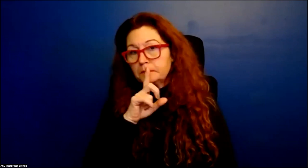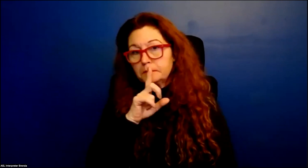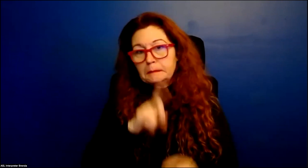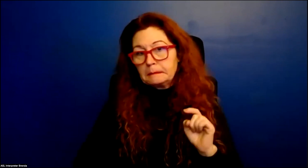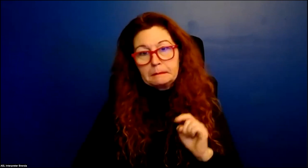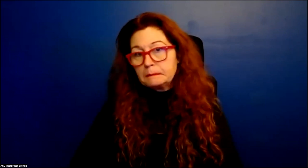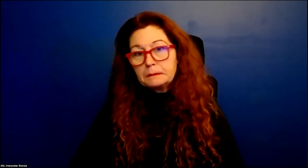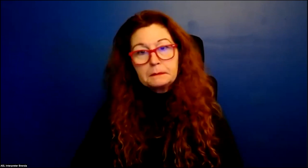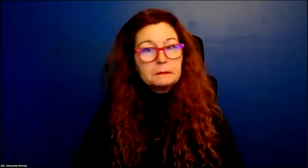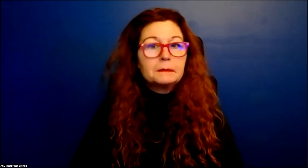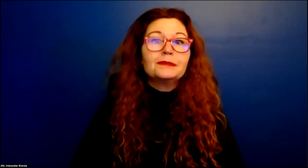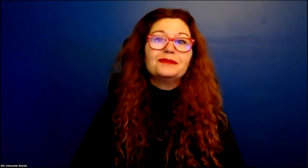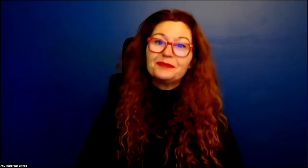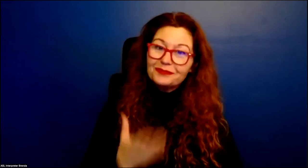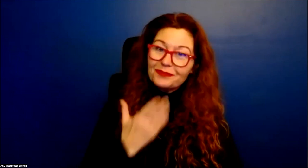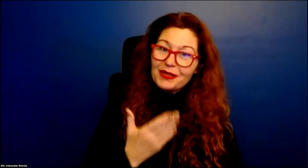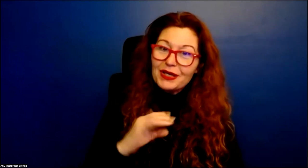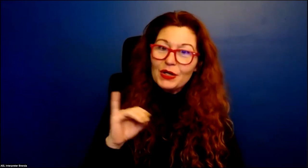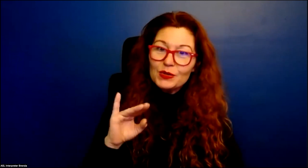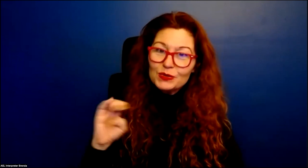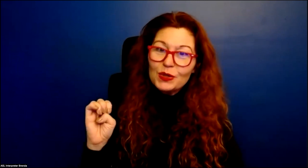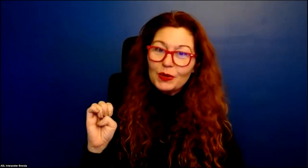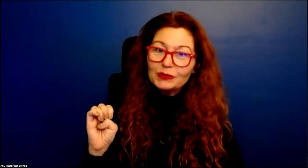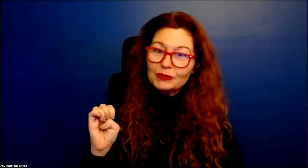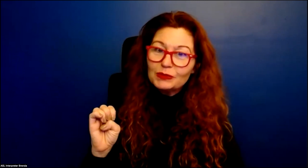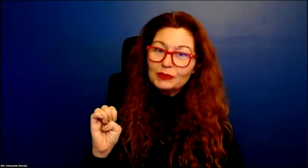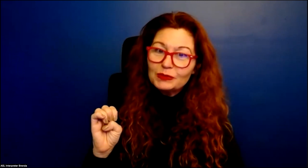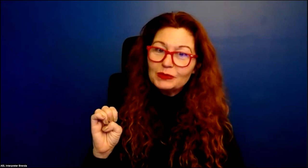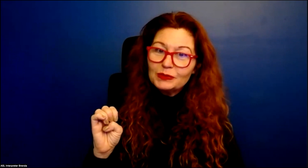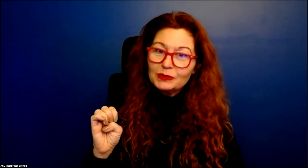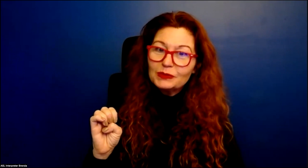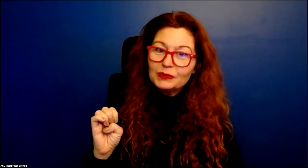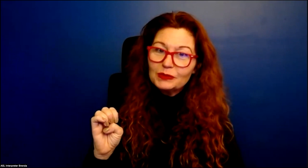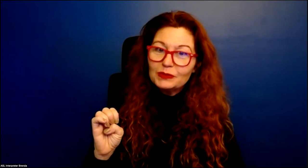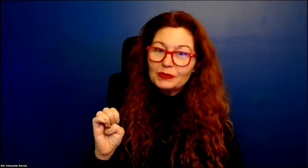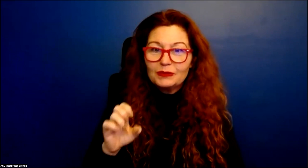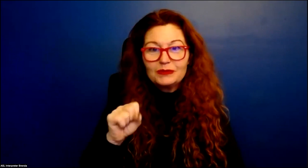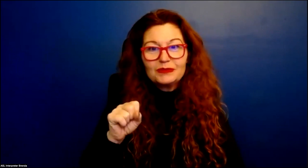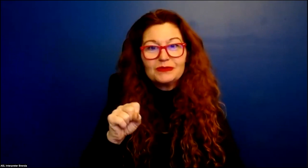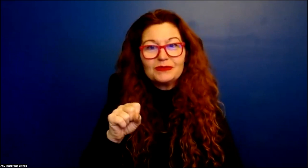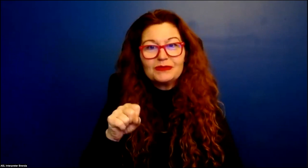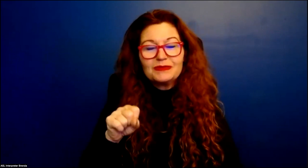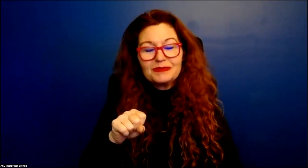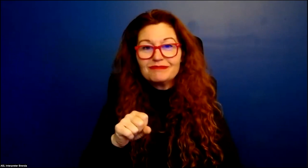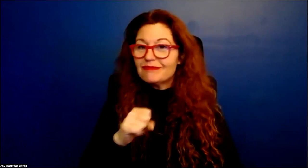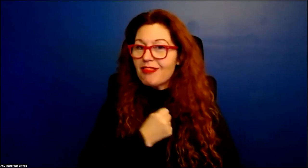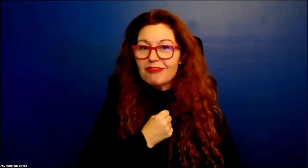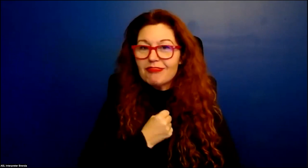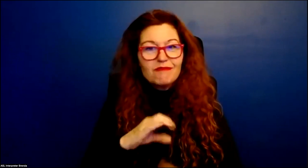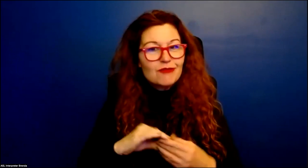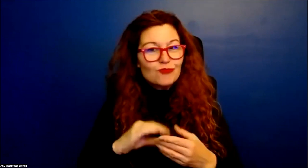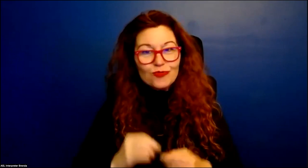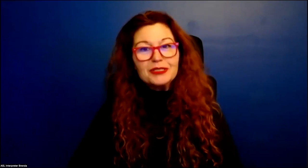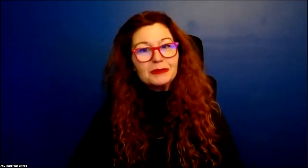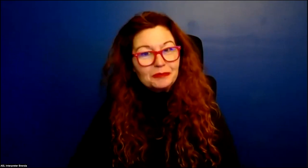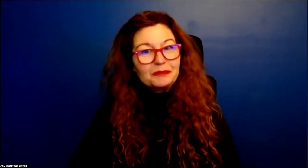Thank you, Jill. That just, if not me, then who kind of story. I love it.